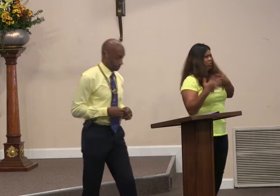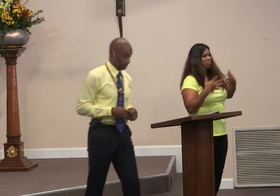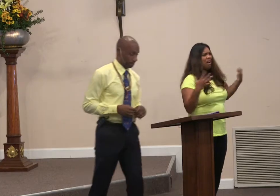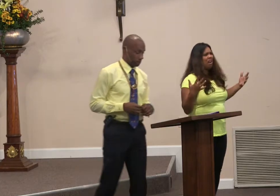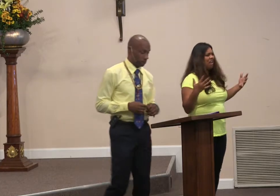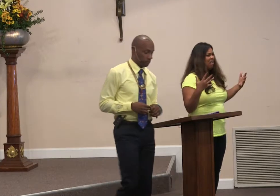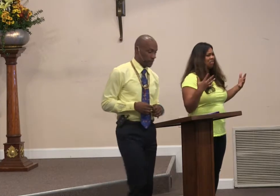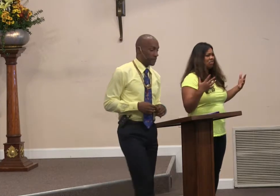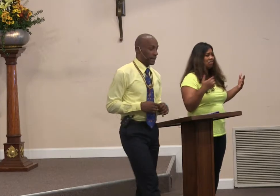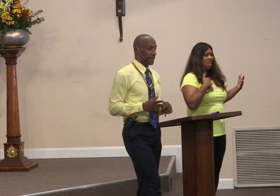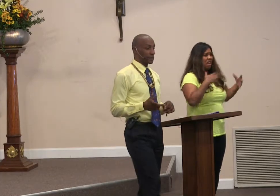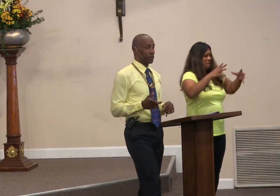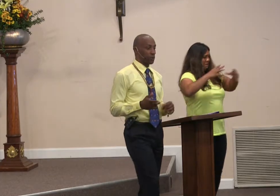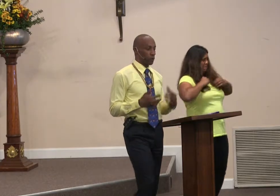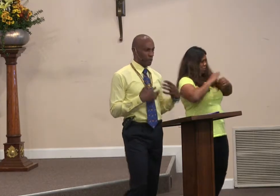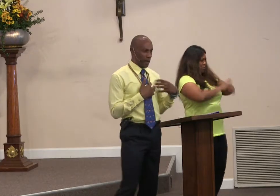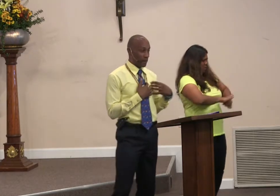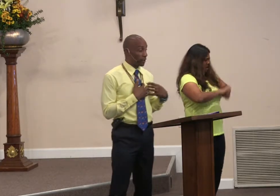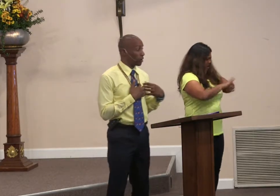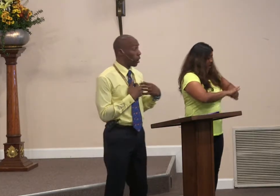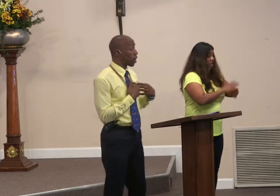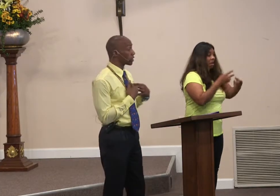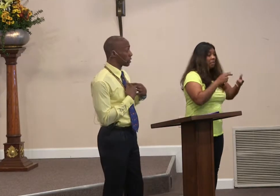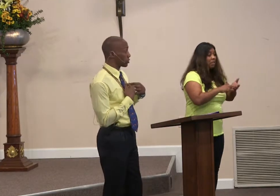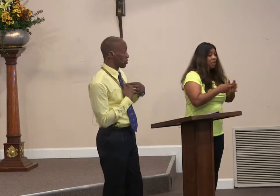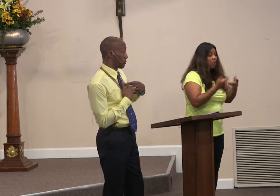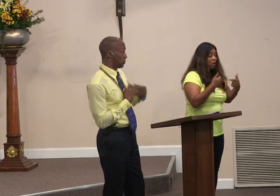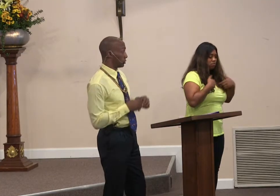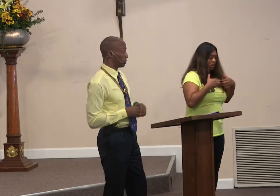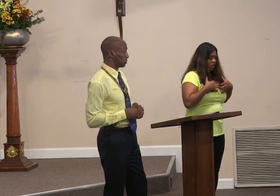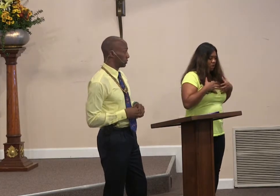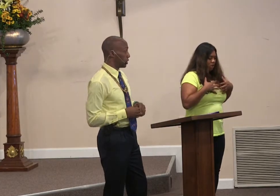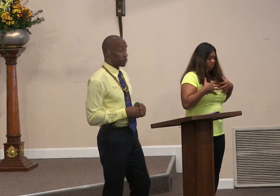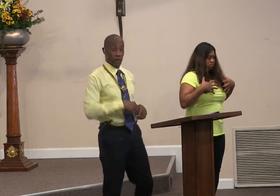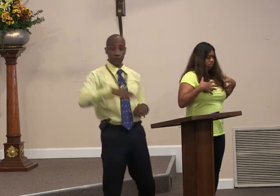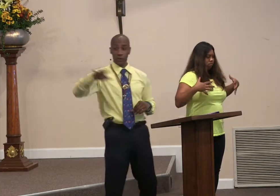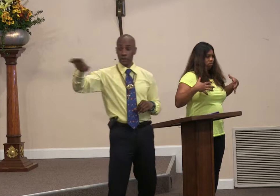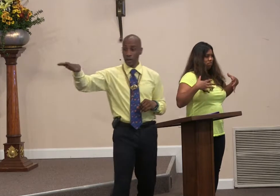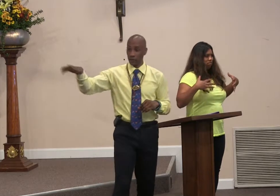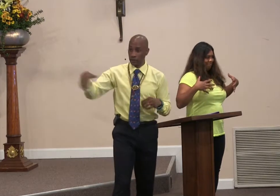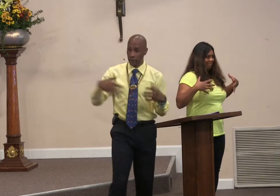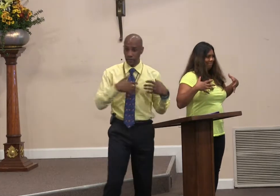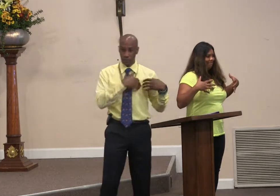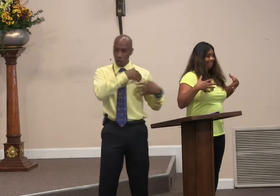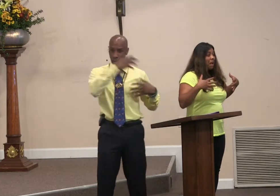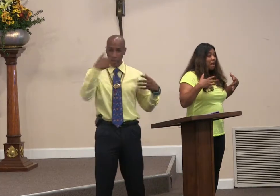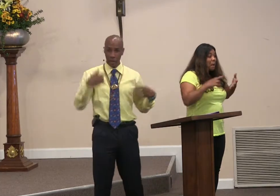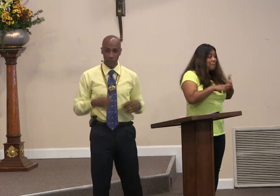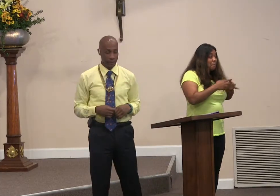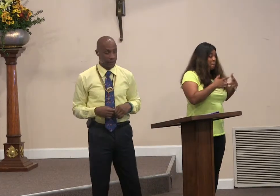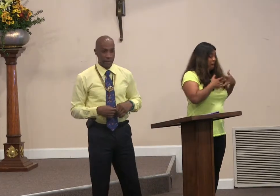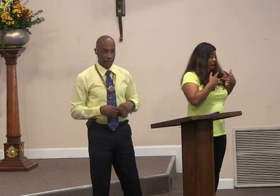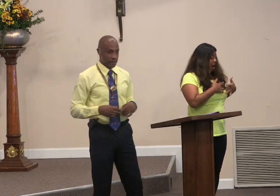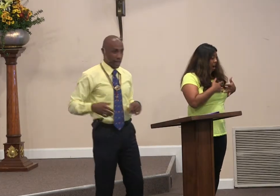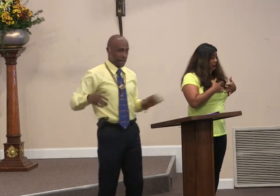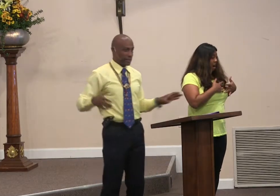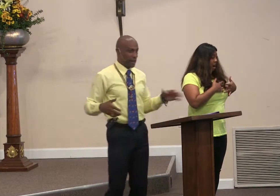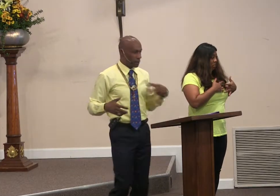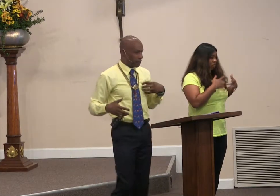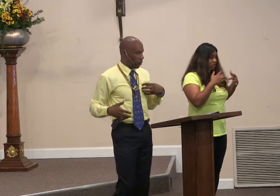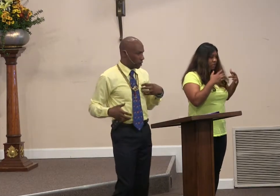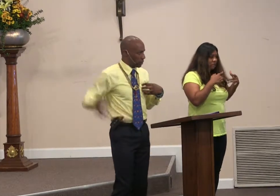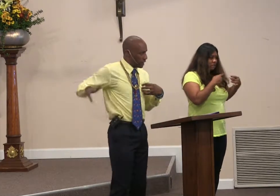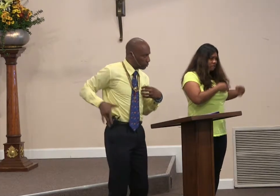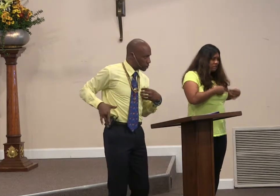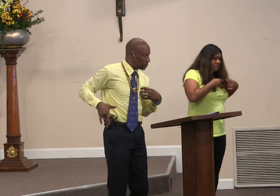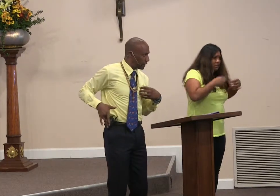weight. Then it gets to the point where I'm now having heart troubles. So I go to a doctor and they hook me up and they say, anytime